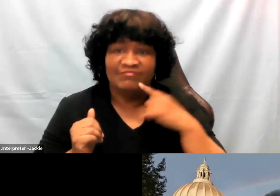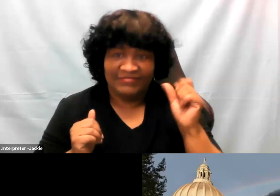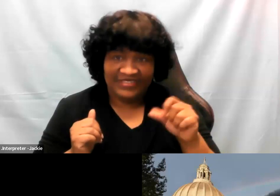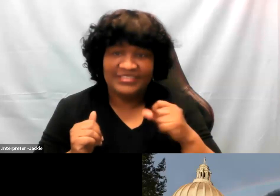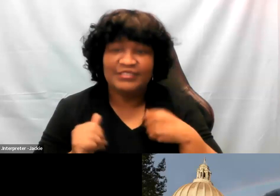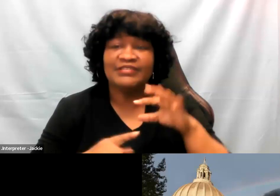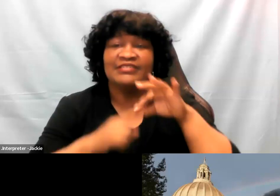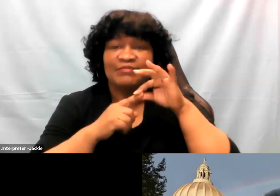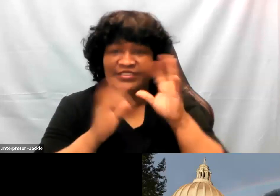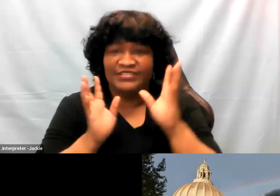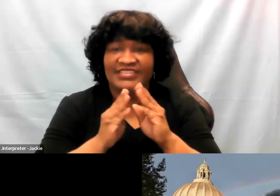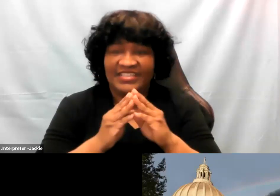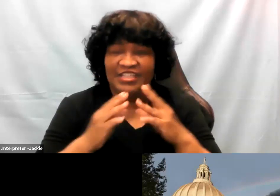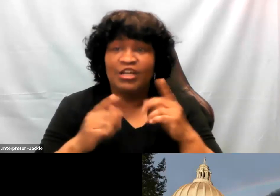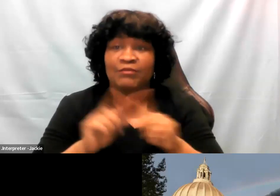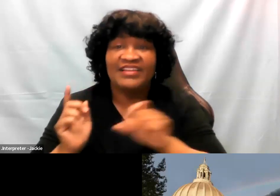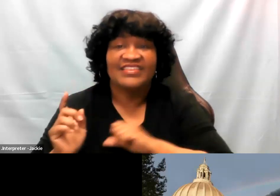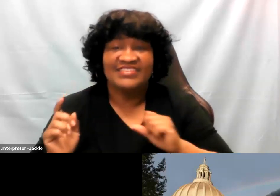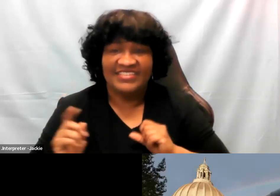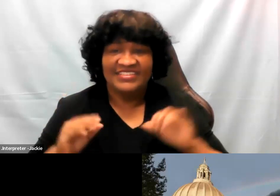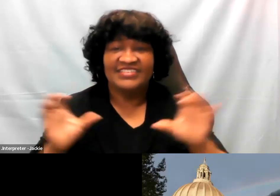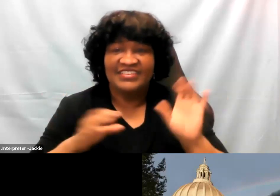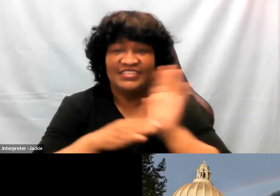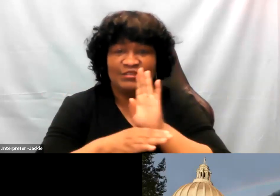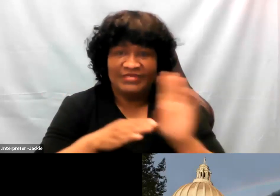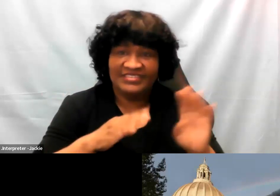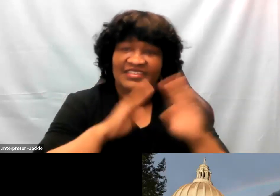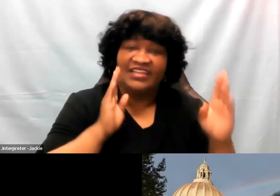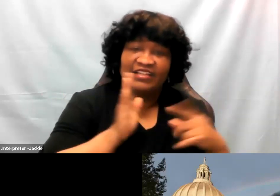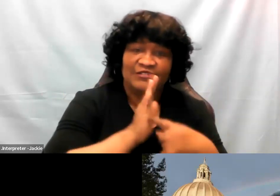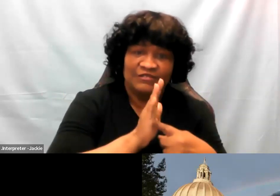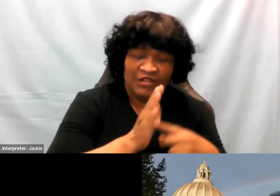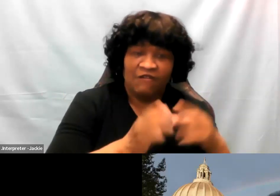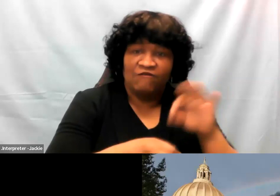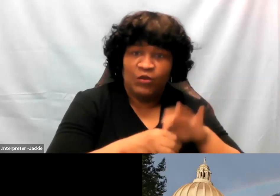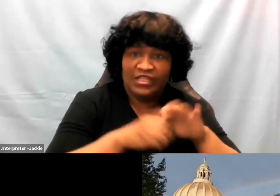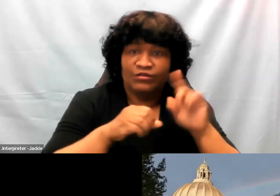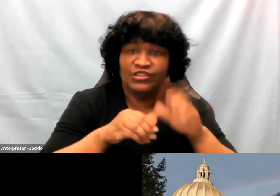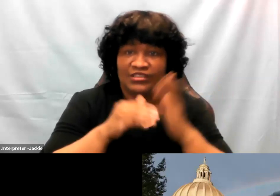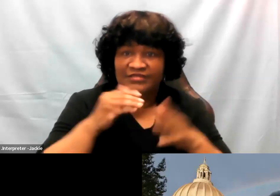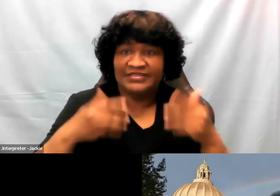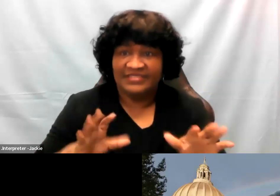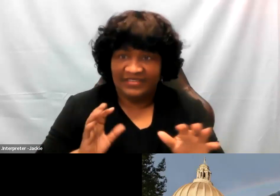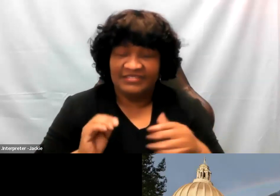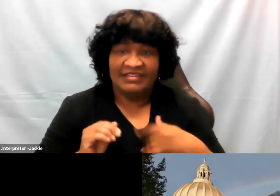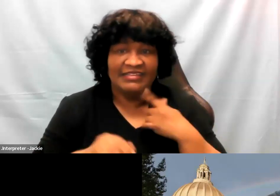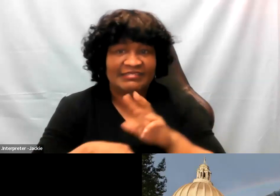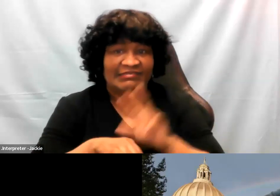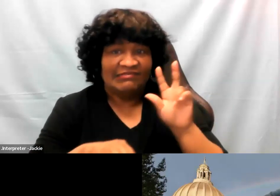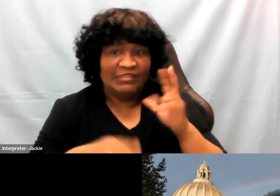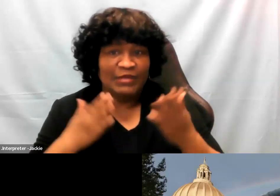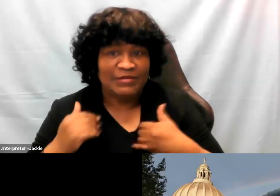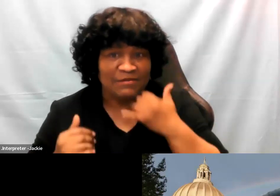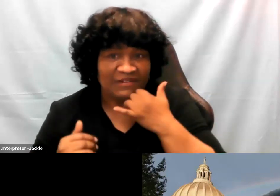special session, but the Senate has done its business, not just the House voting. And so we should be done. I called 3 o'clock. I may be wrong,